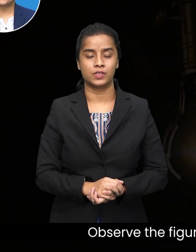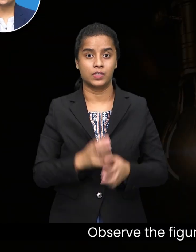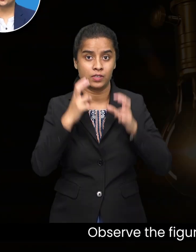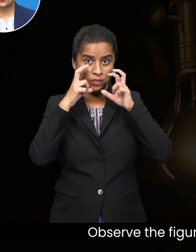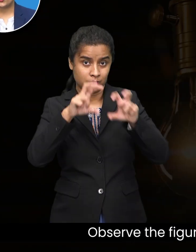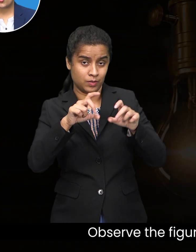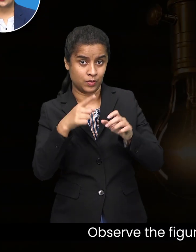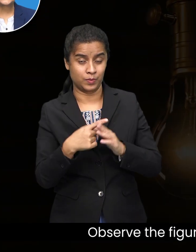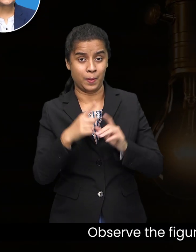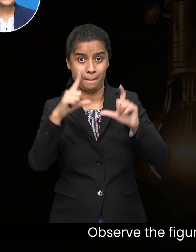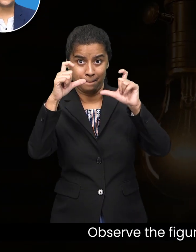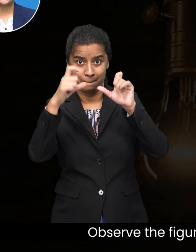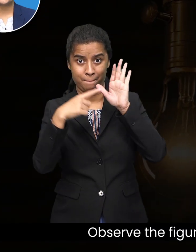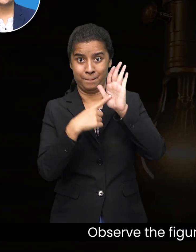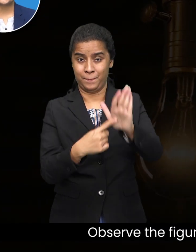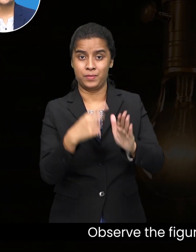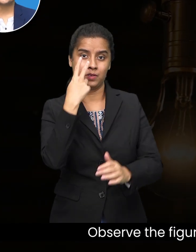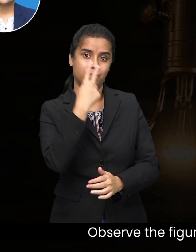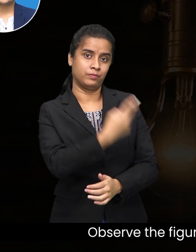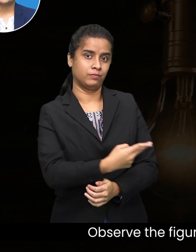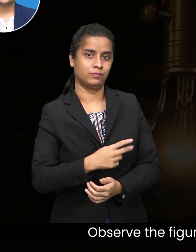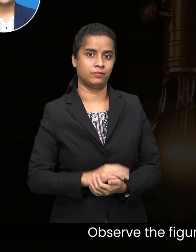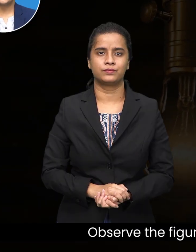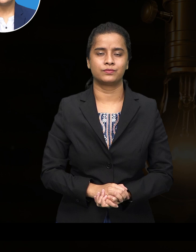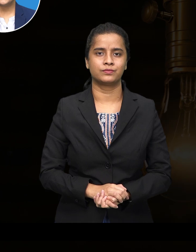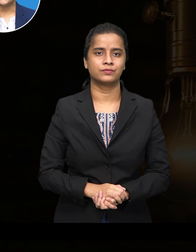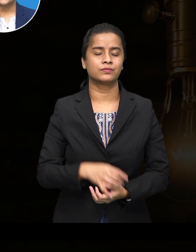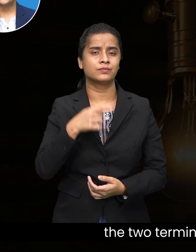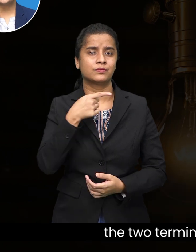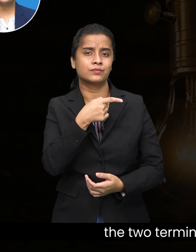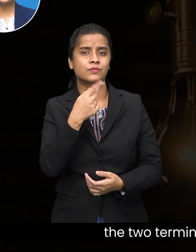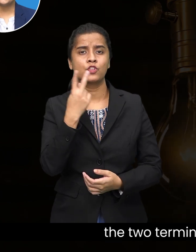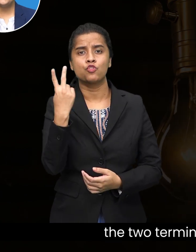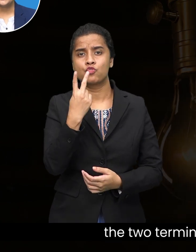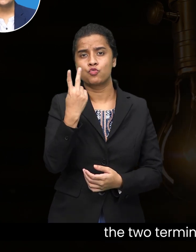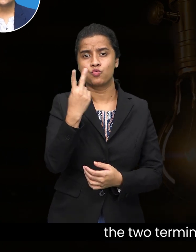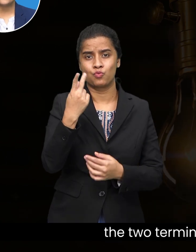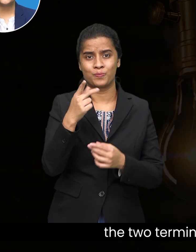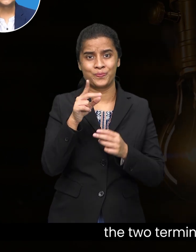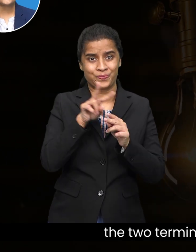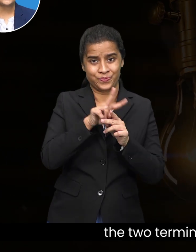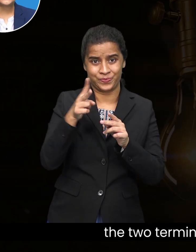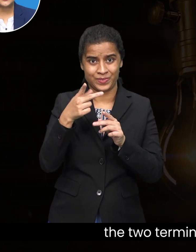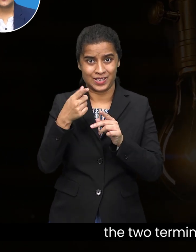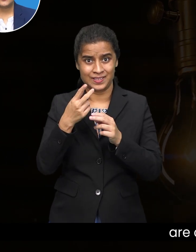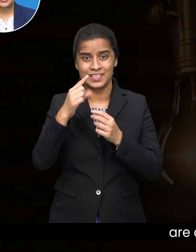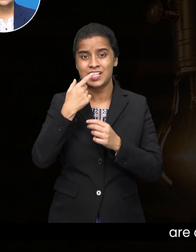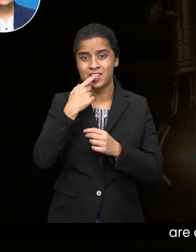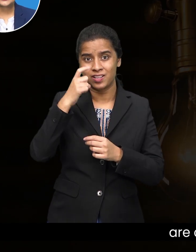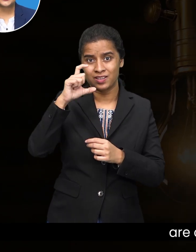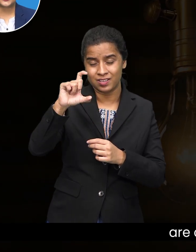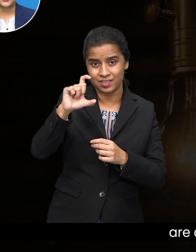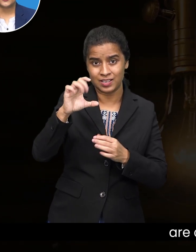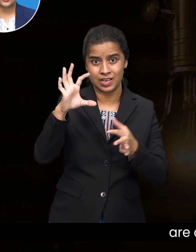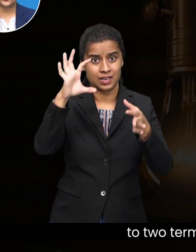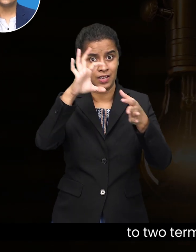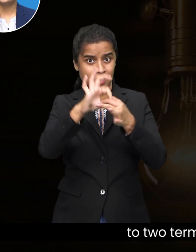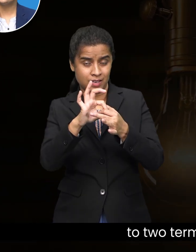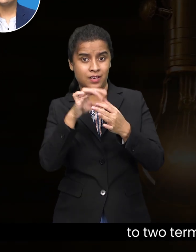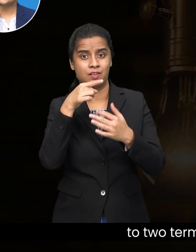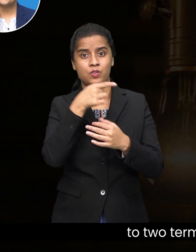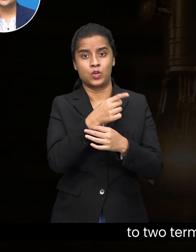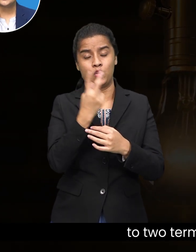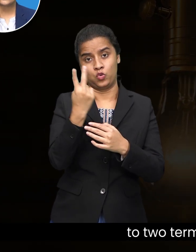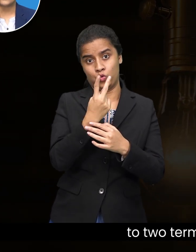Observe the figure shown on the screen. Here, the 2 terminals of the electric cell are connected